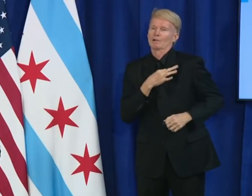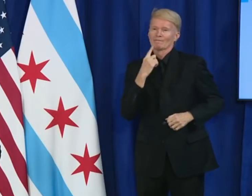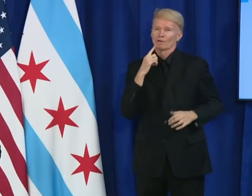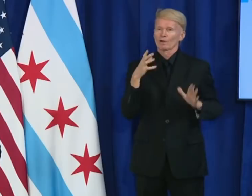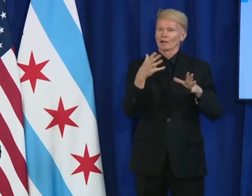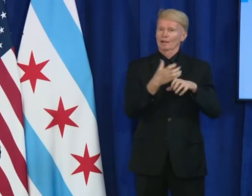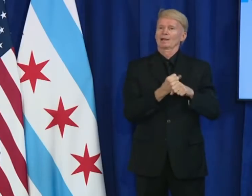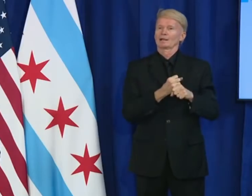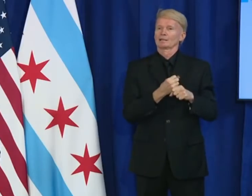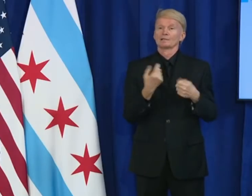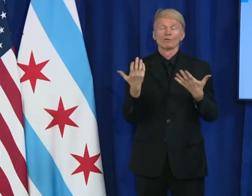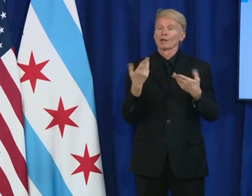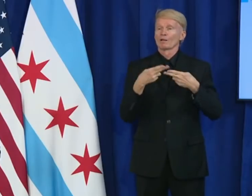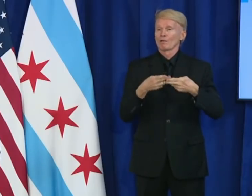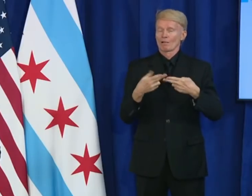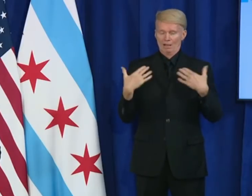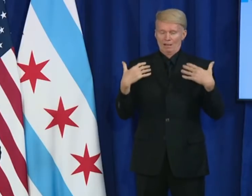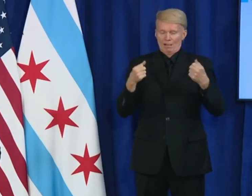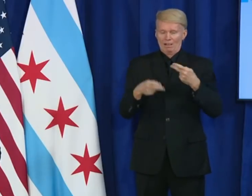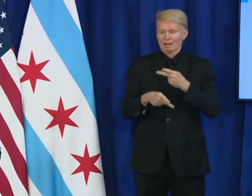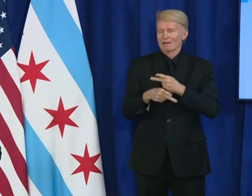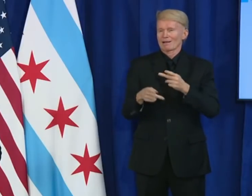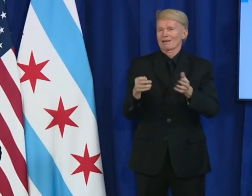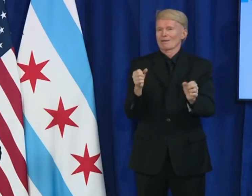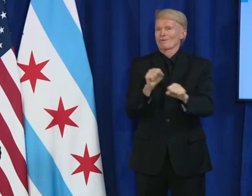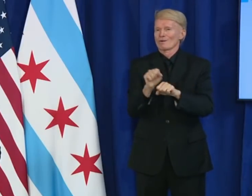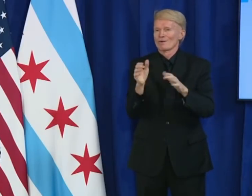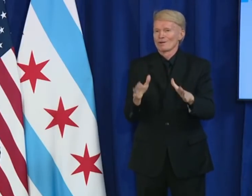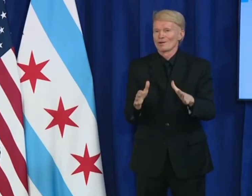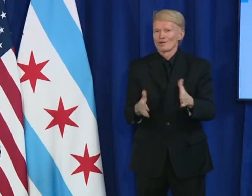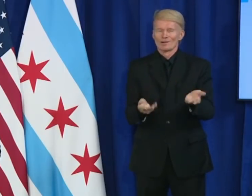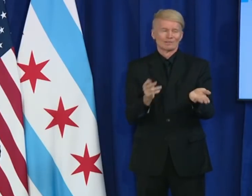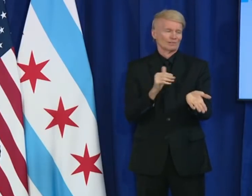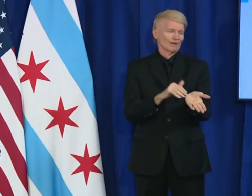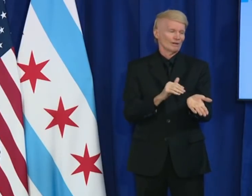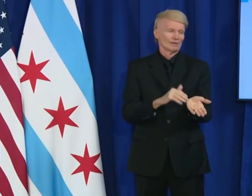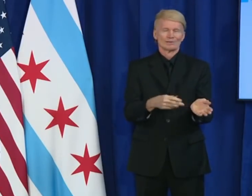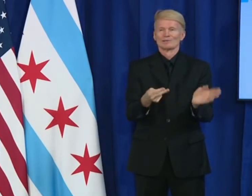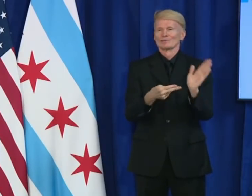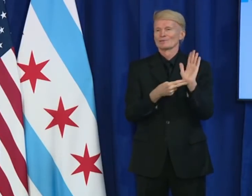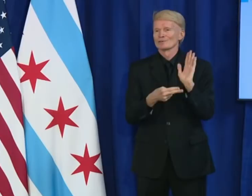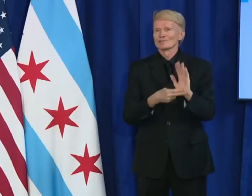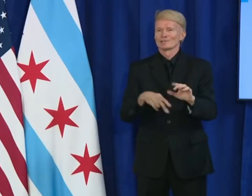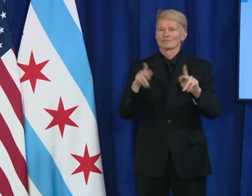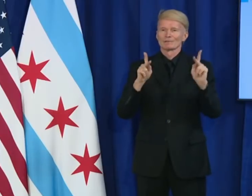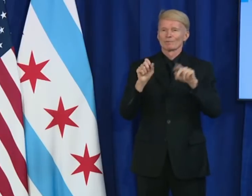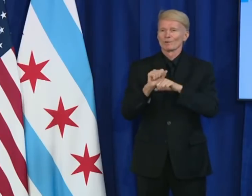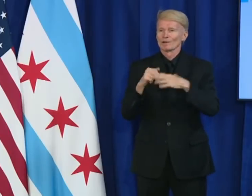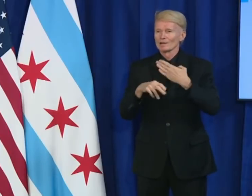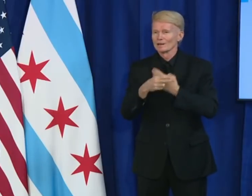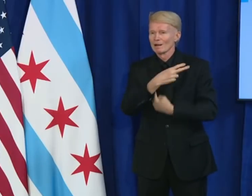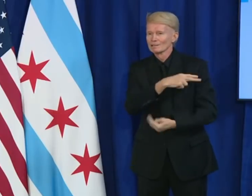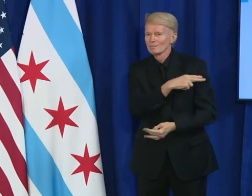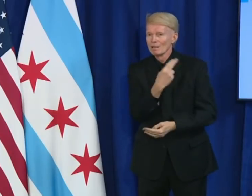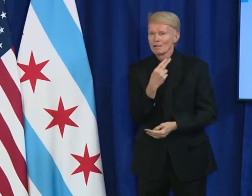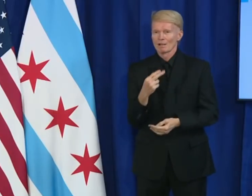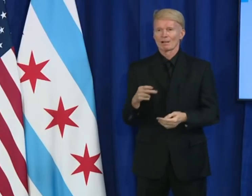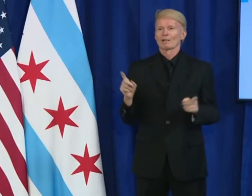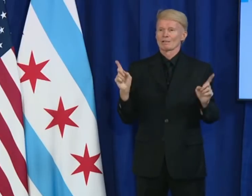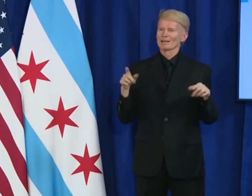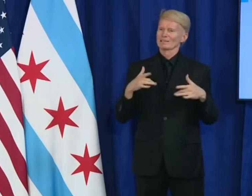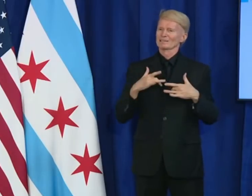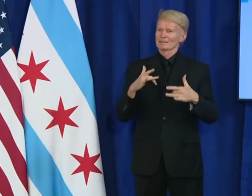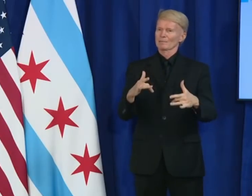healthcare workers will be the first population recommended to receive the vaccine. And specifically, healthcare workers who work in